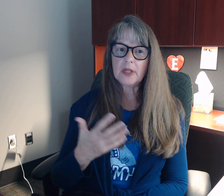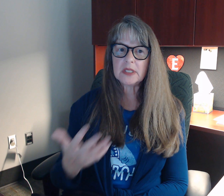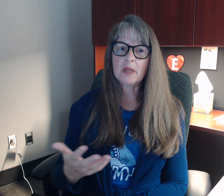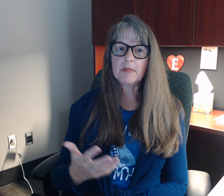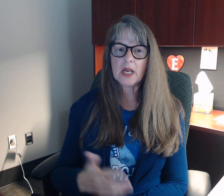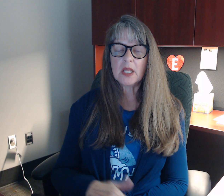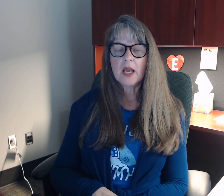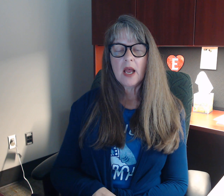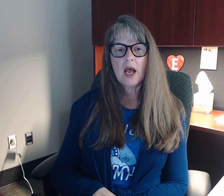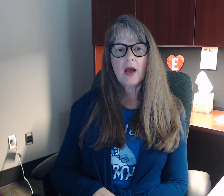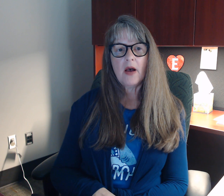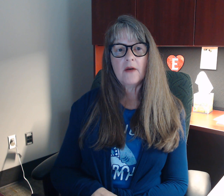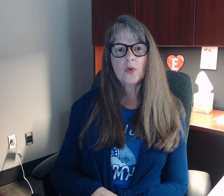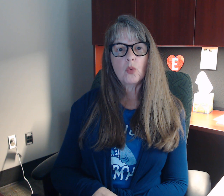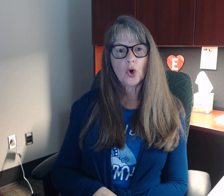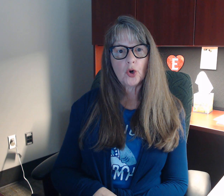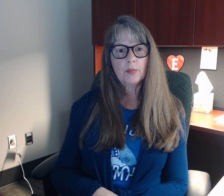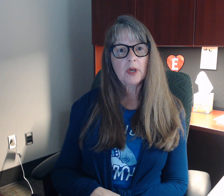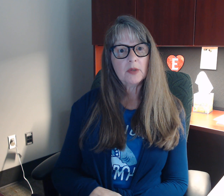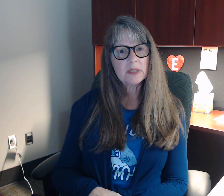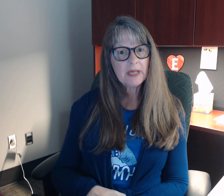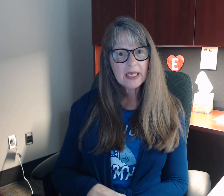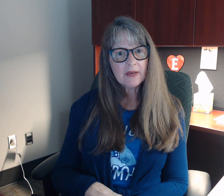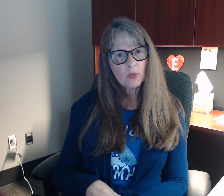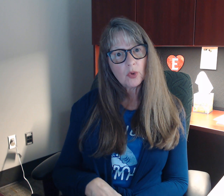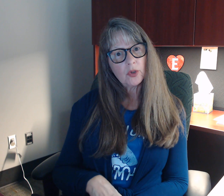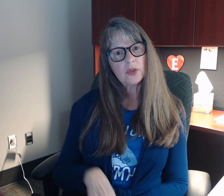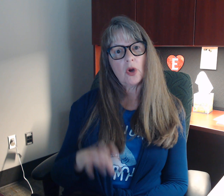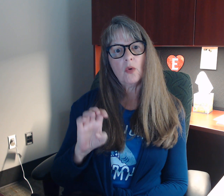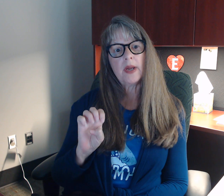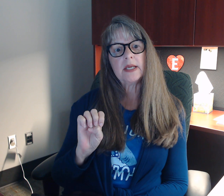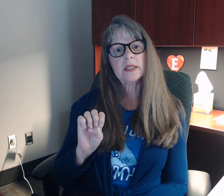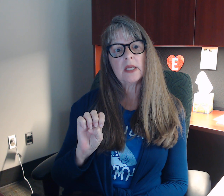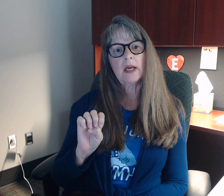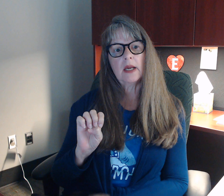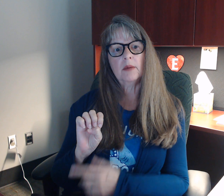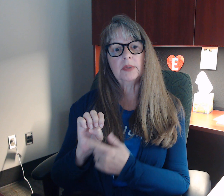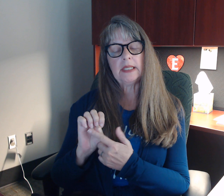in the middle of a word. But when it's the beginning of a word, it's always a complete E.